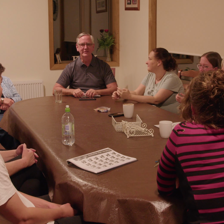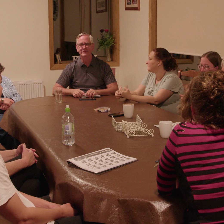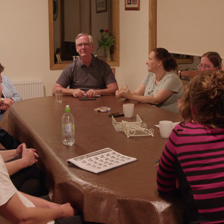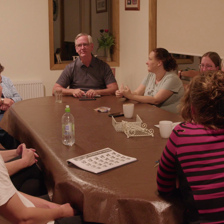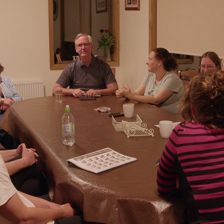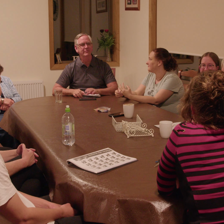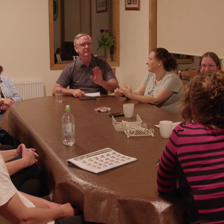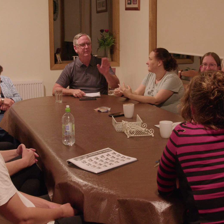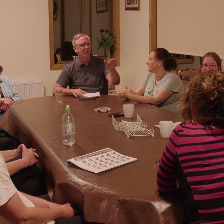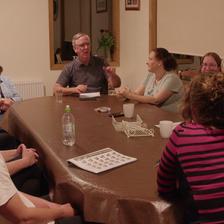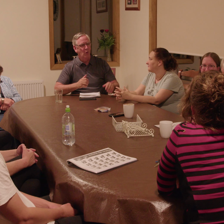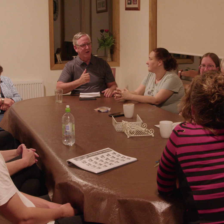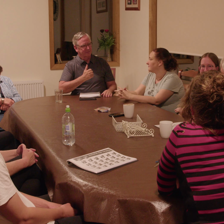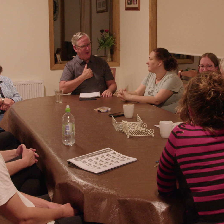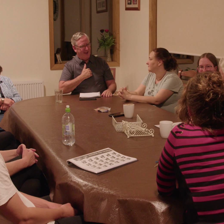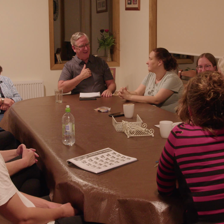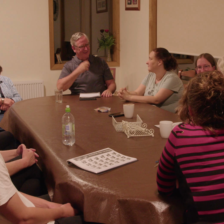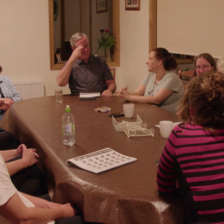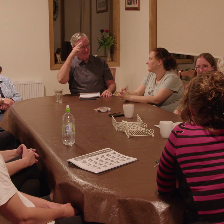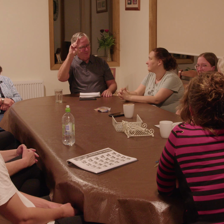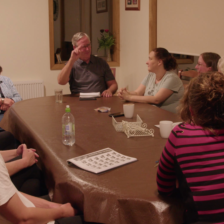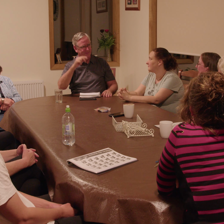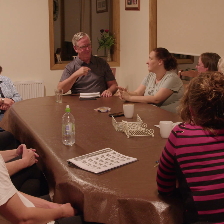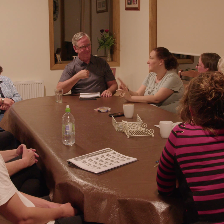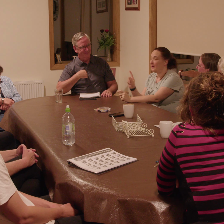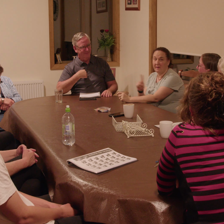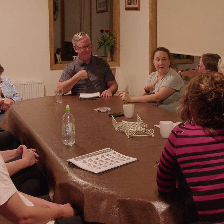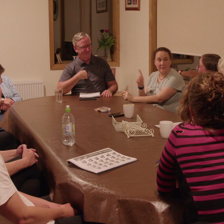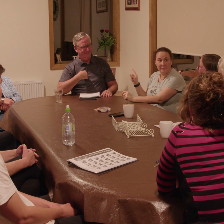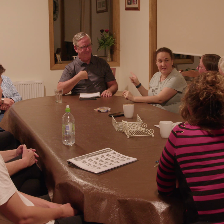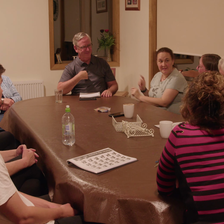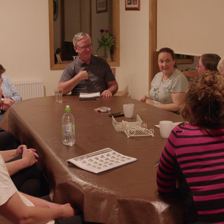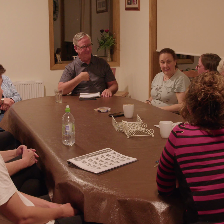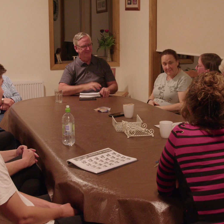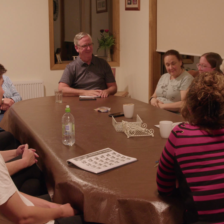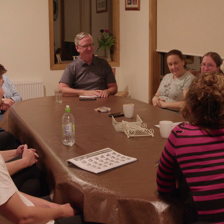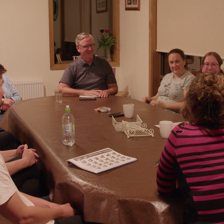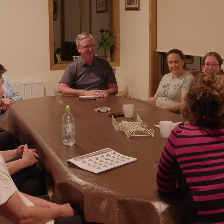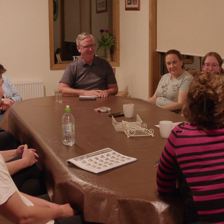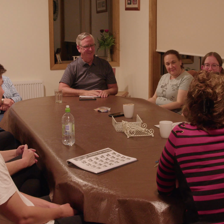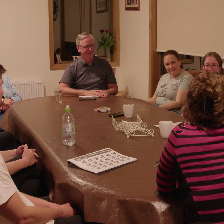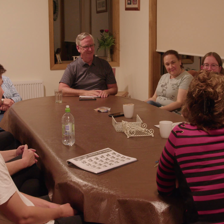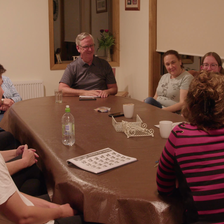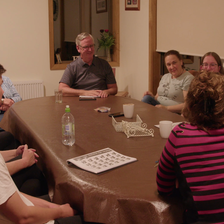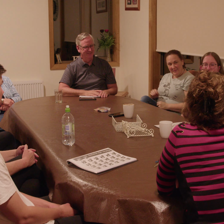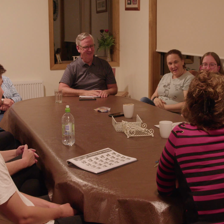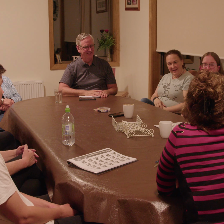Yeah, the left hand has the pointers on, doesn't it? What's his D, name? E, E, and